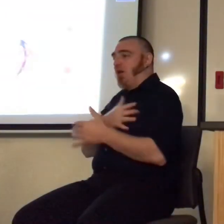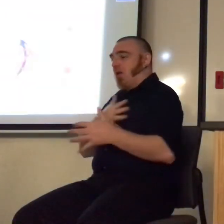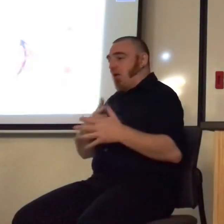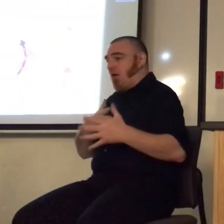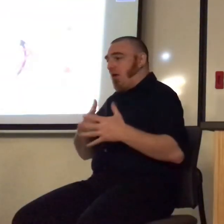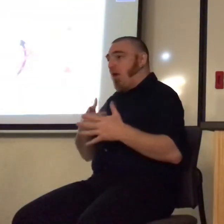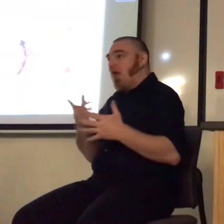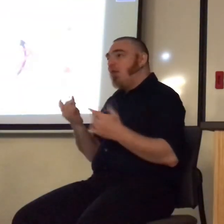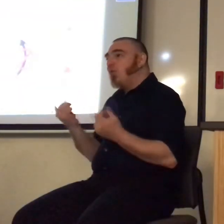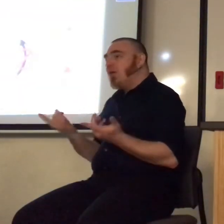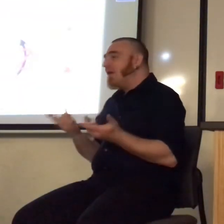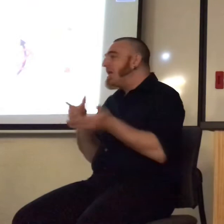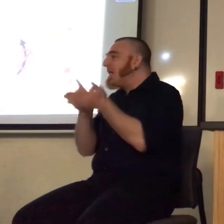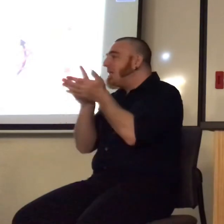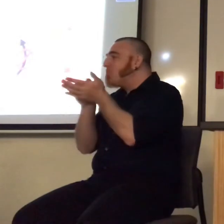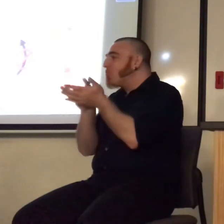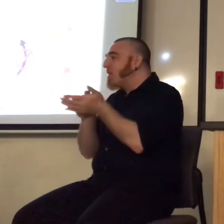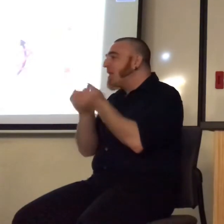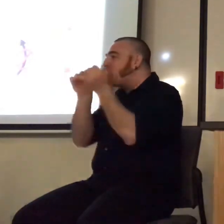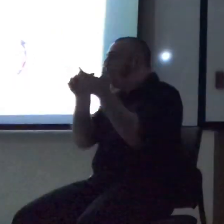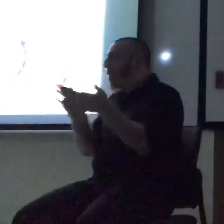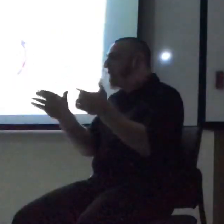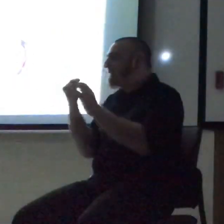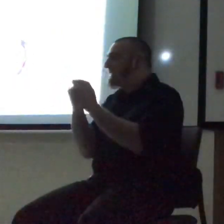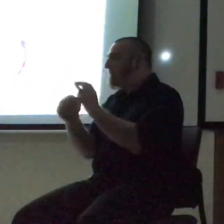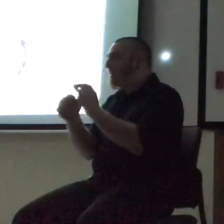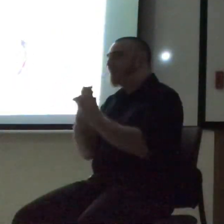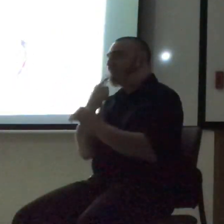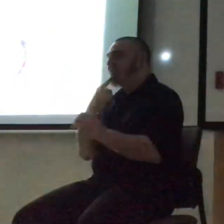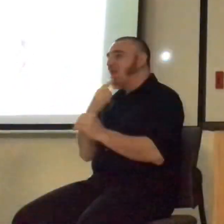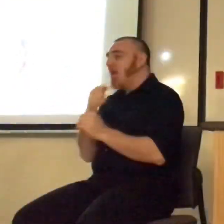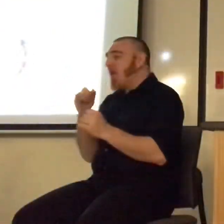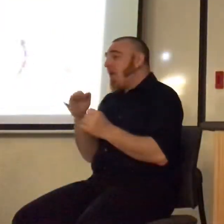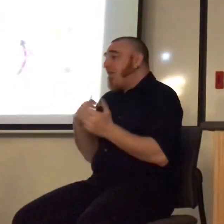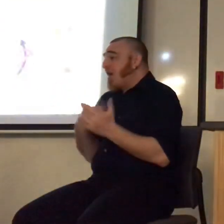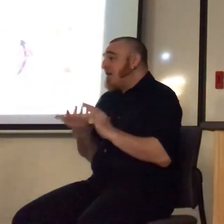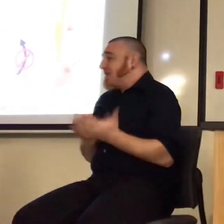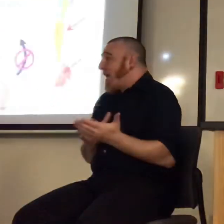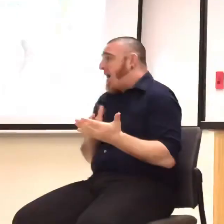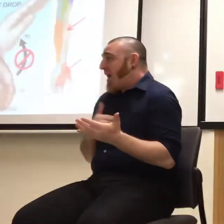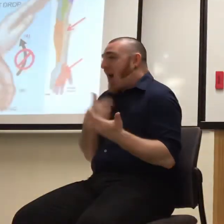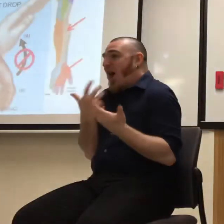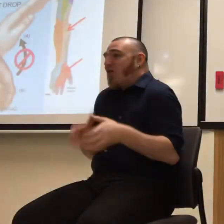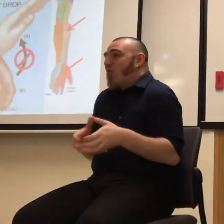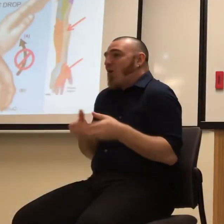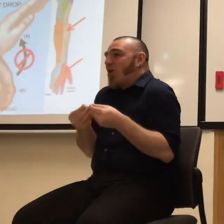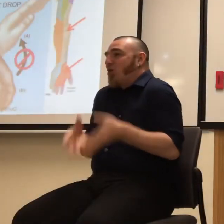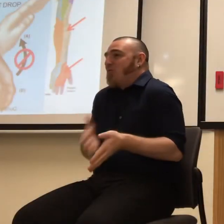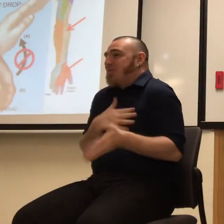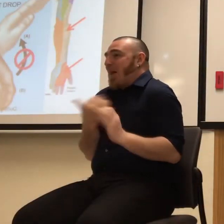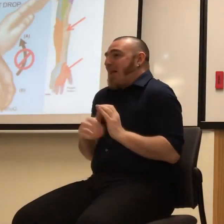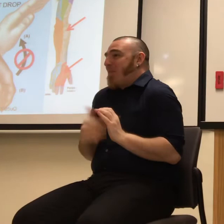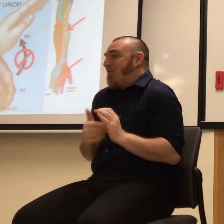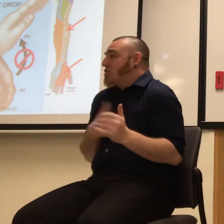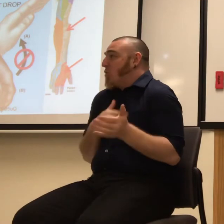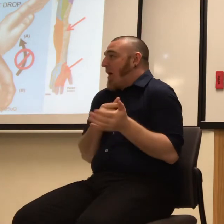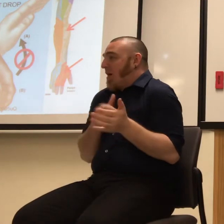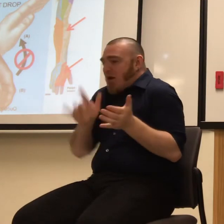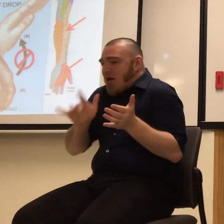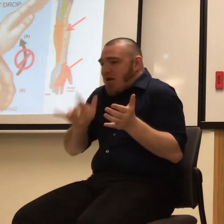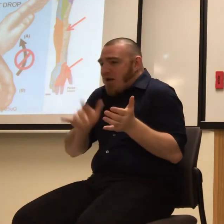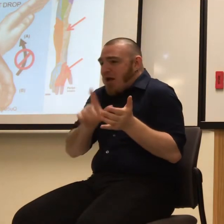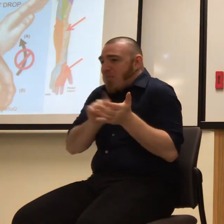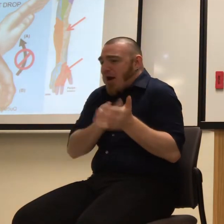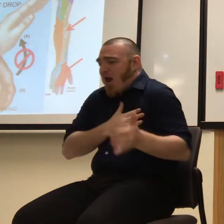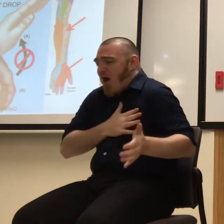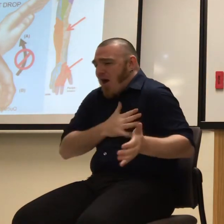Talk about that a little bit. I've watched that video clip for many years now, and I always learn something new every time I watch it. If I